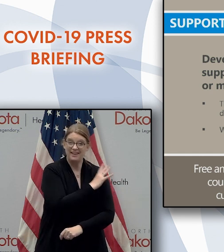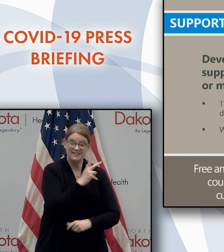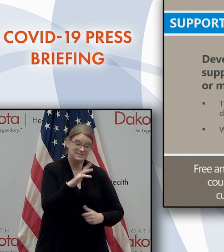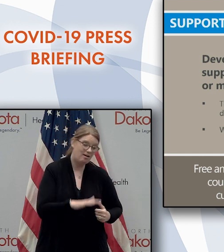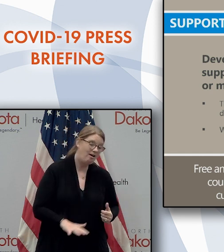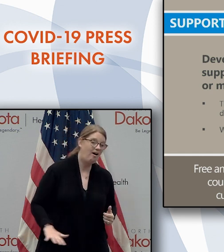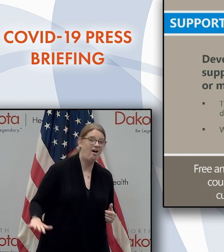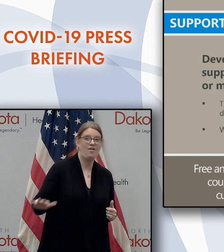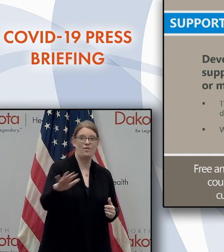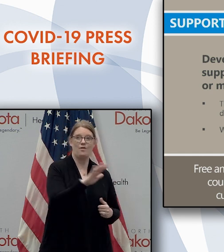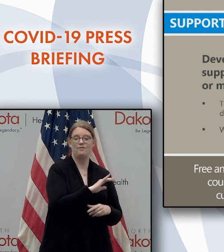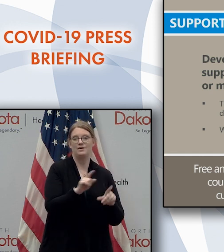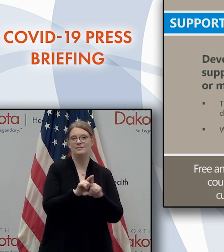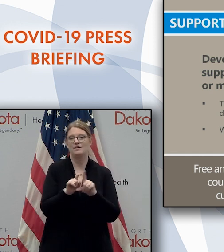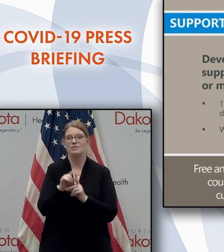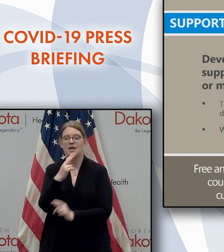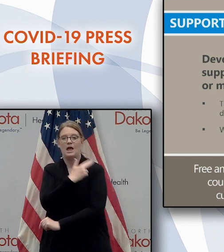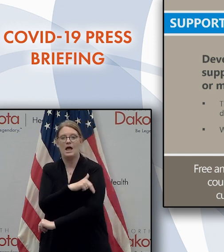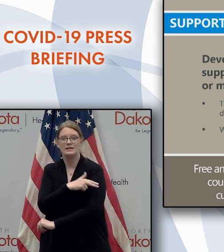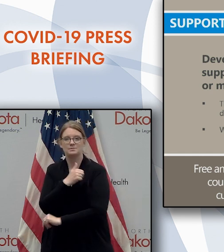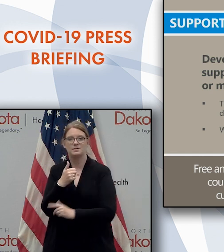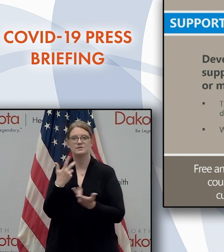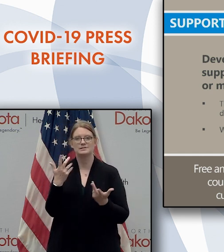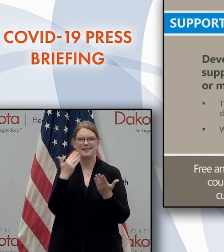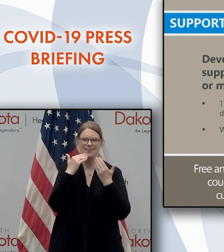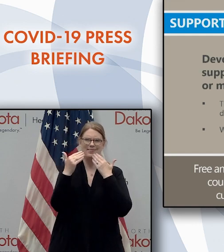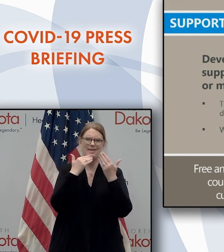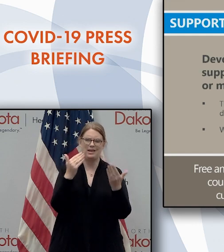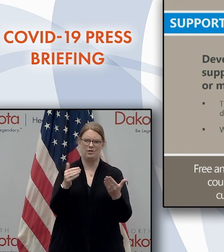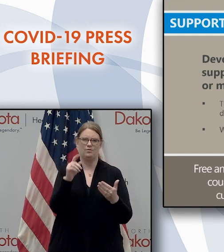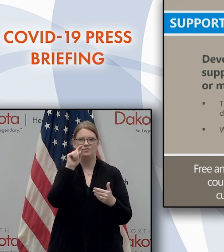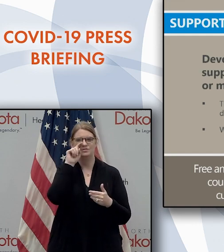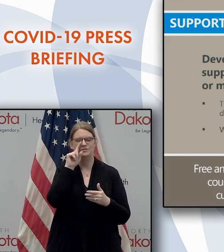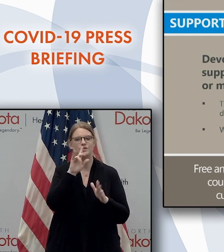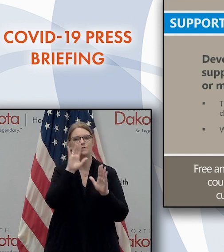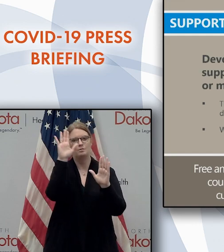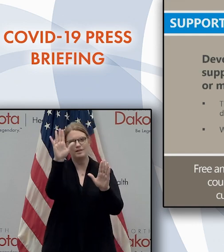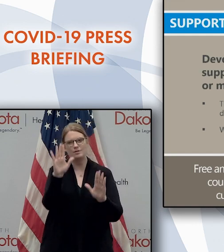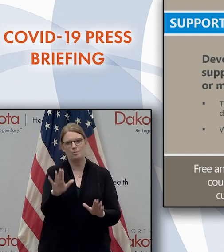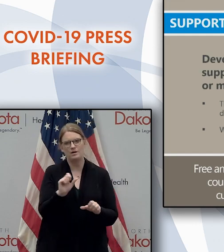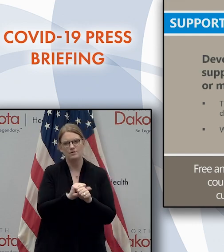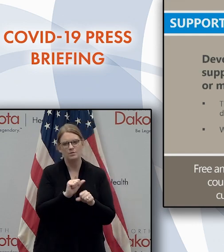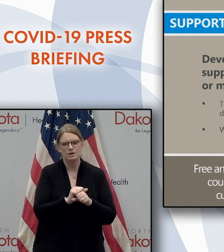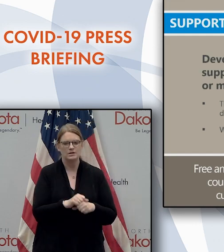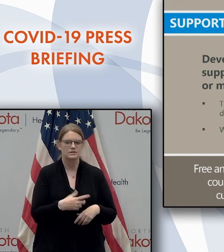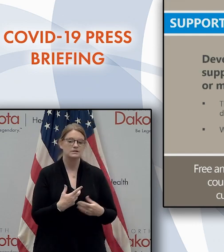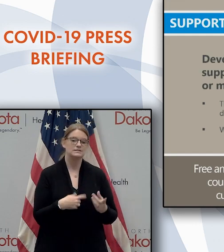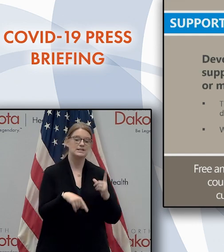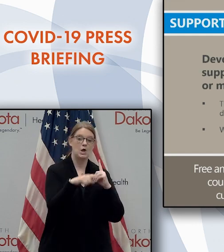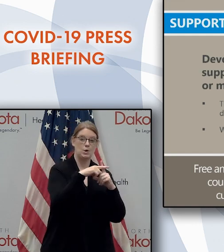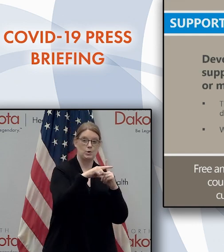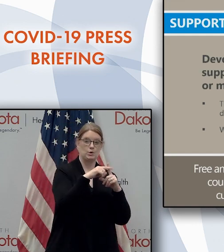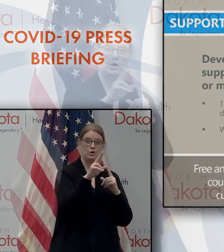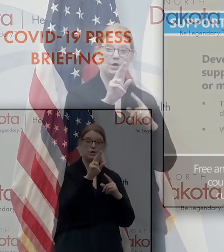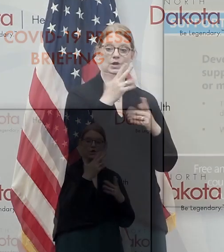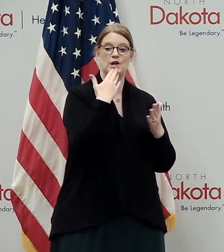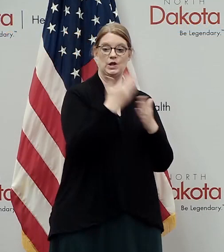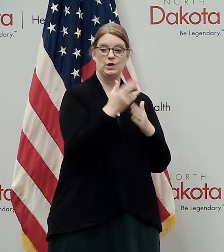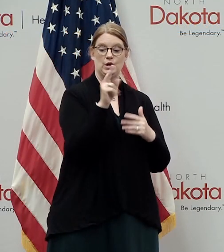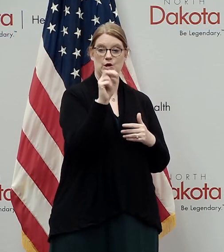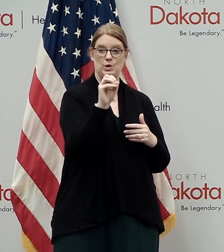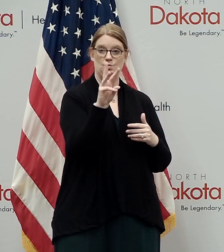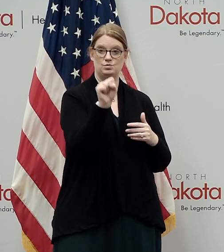as well to hospitals and long-term health care. Thank you all for the great work you're doing. On our good news section for